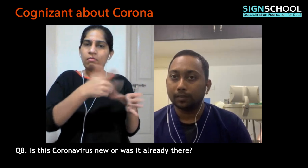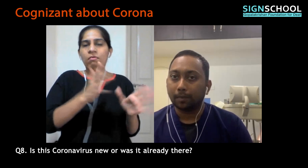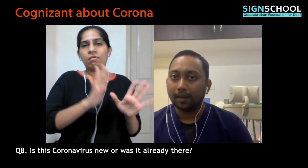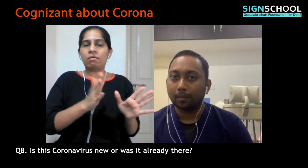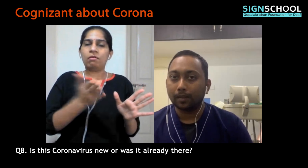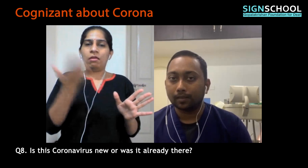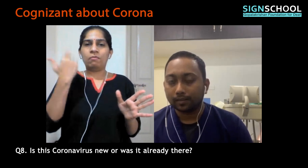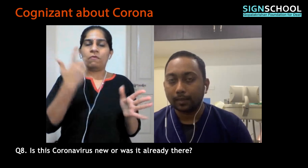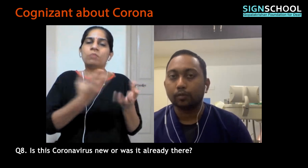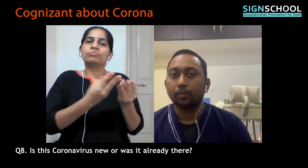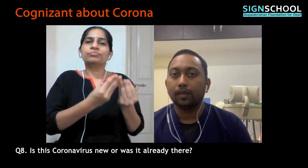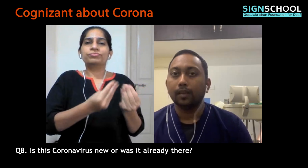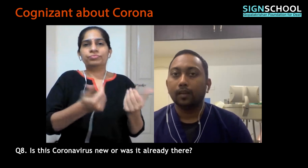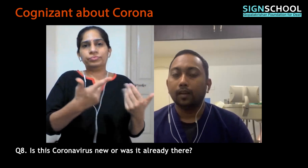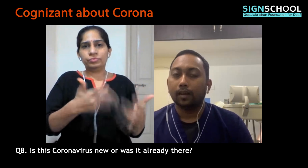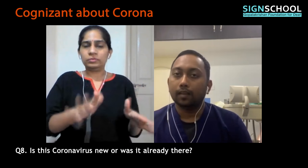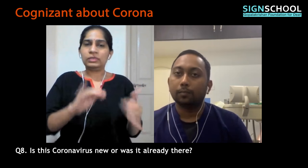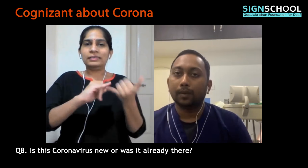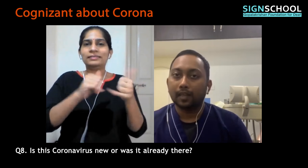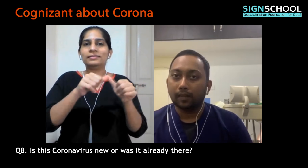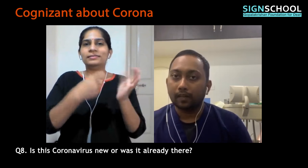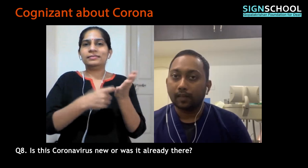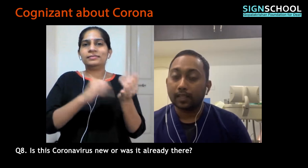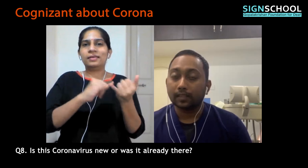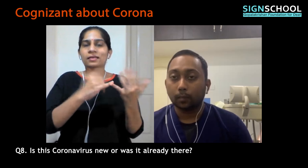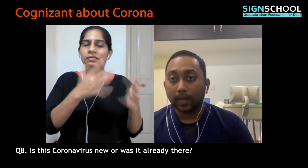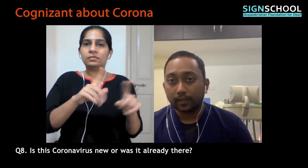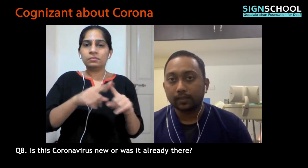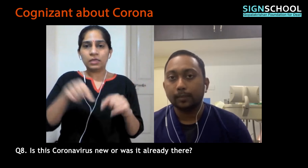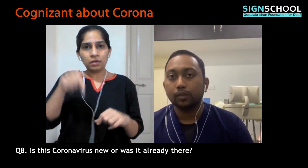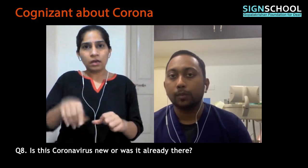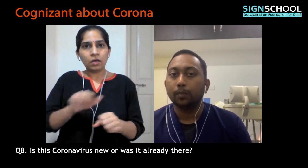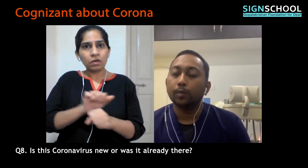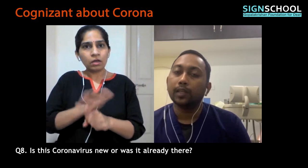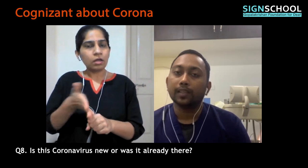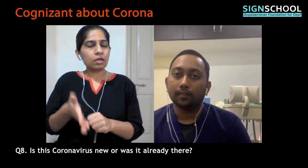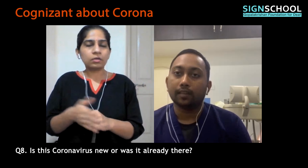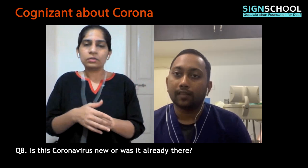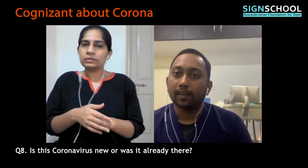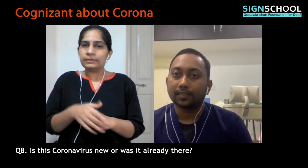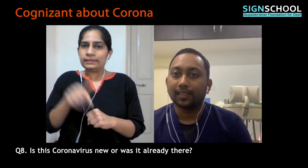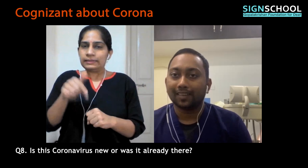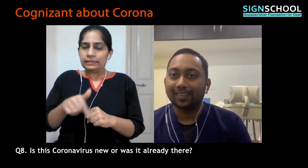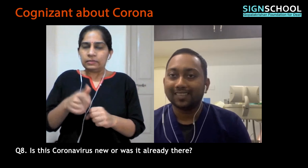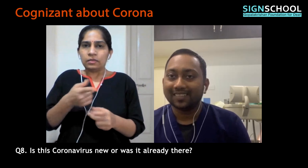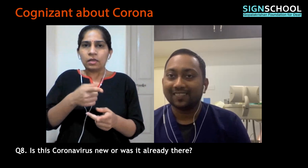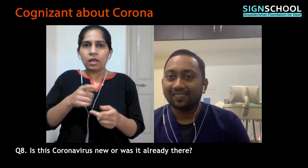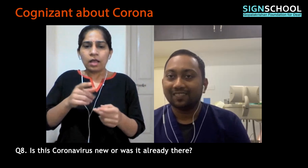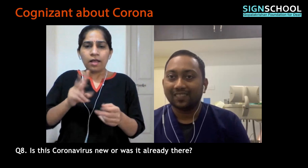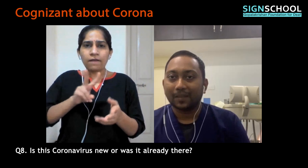But now this pandemic seems to be spreading very fast, and the virus seems to be mutating very fast.